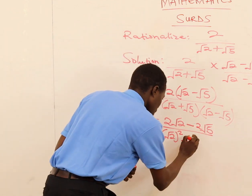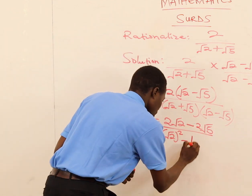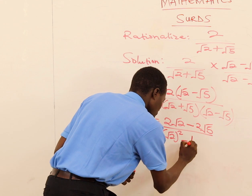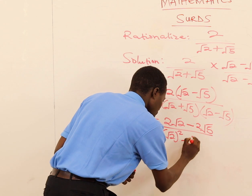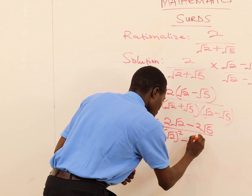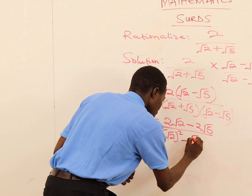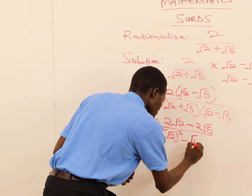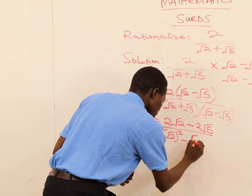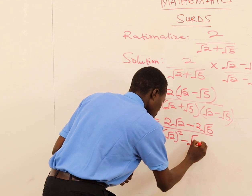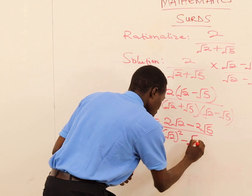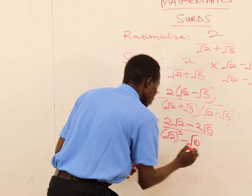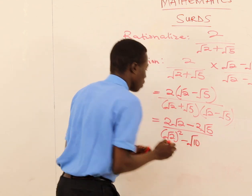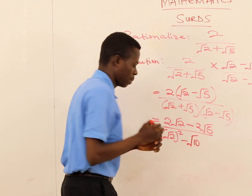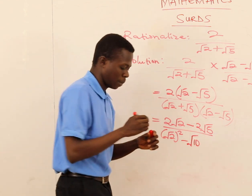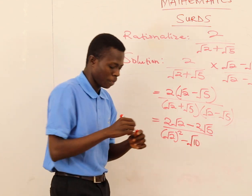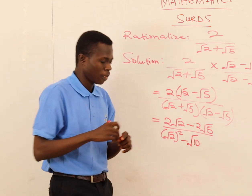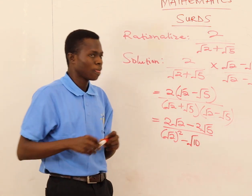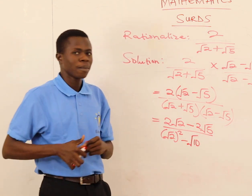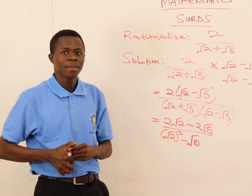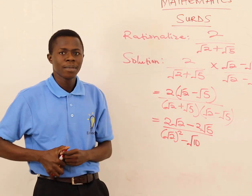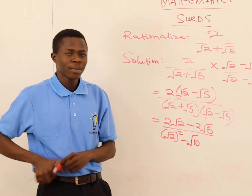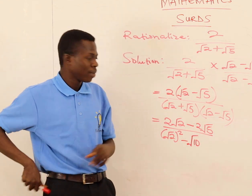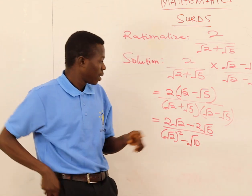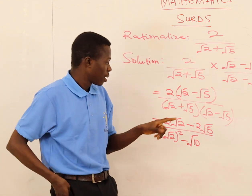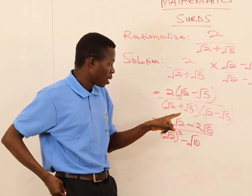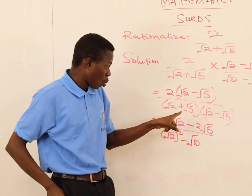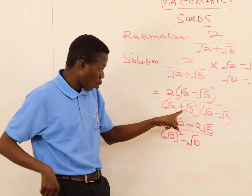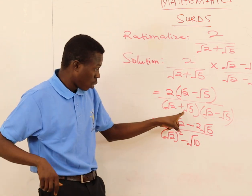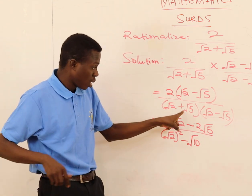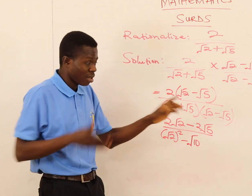yes 10. So we are going to have square root of 10.